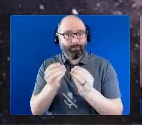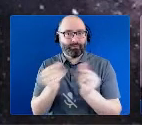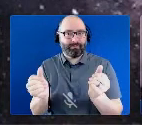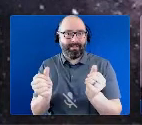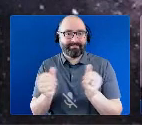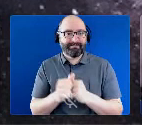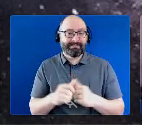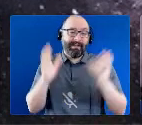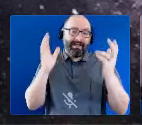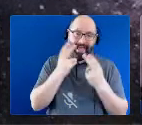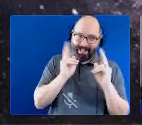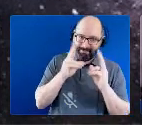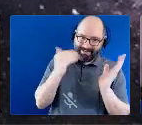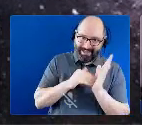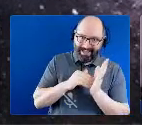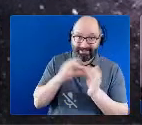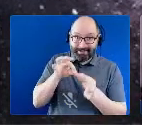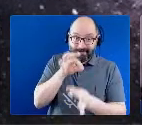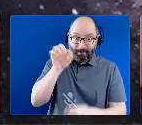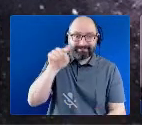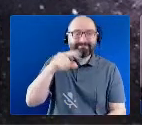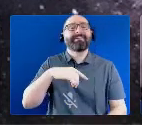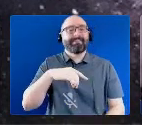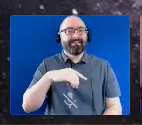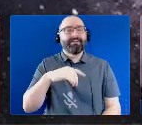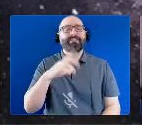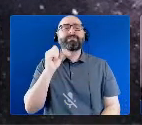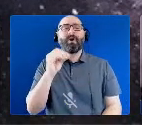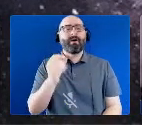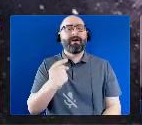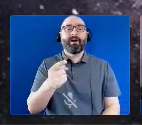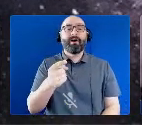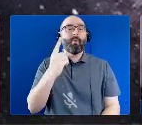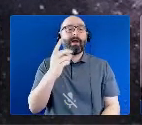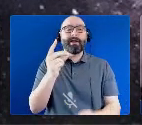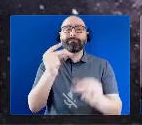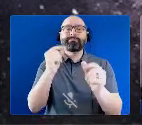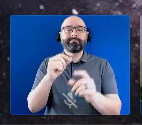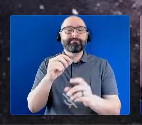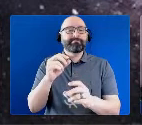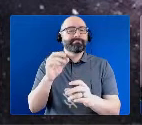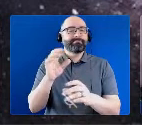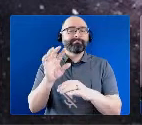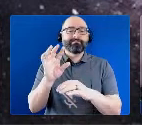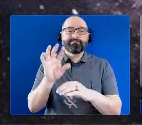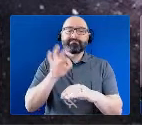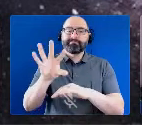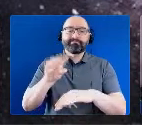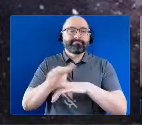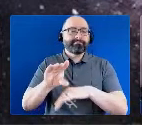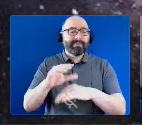the Halloween theme, I want to share what is the trick, the underlining 1-sentence trick for each of these topics before I share some examples. The trick